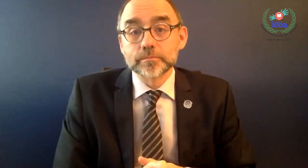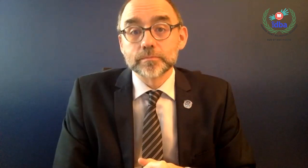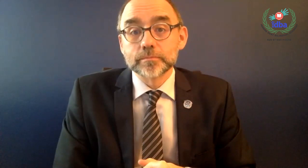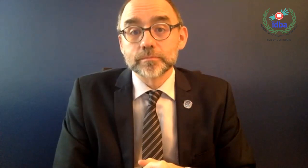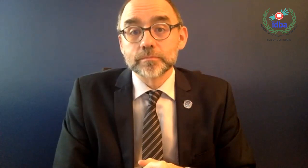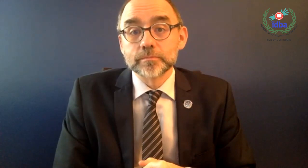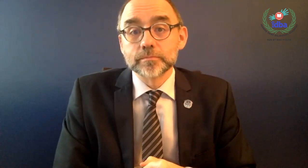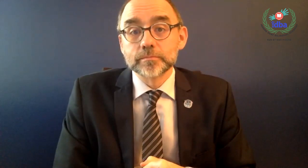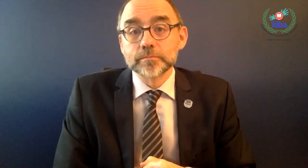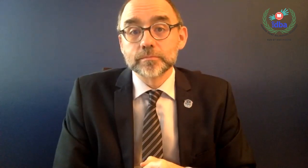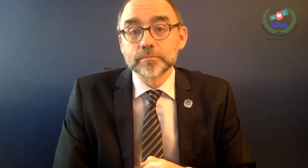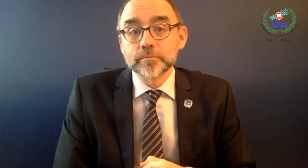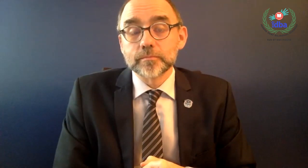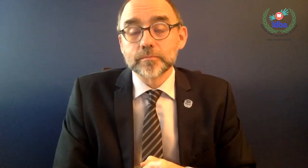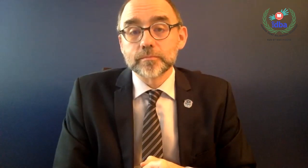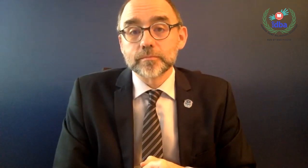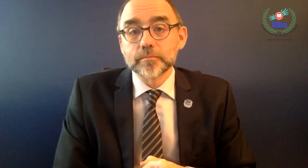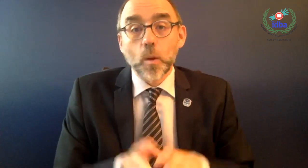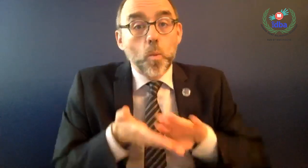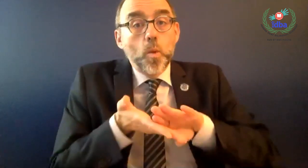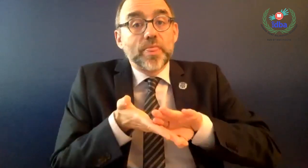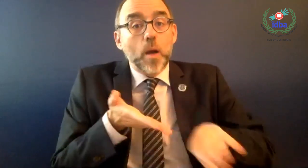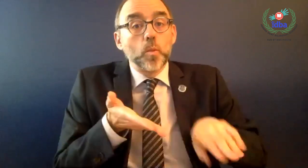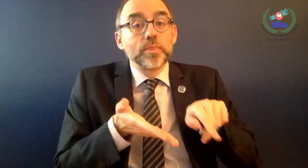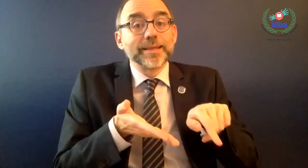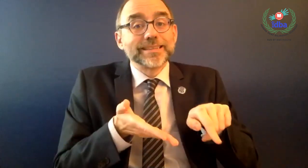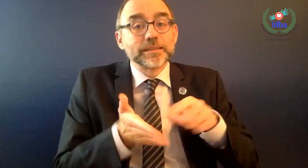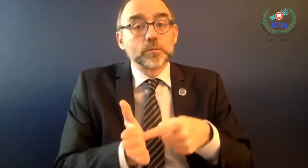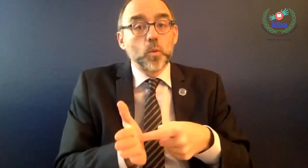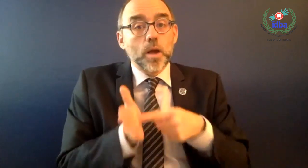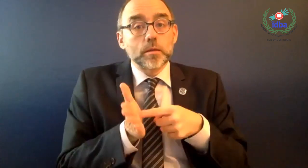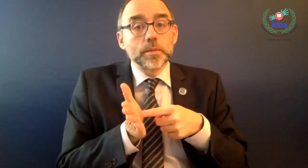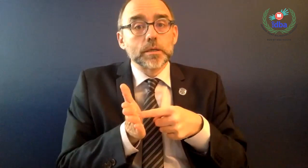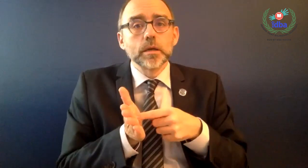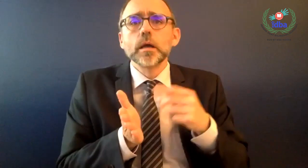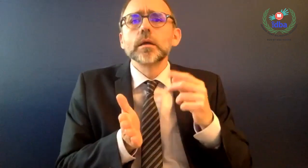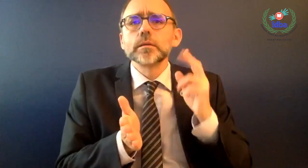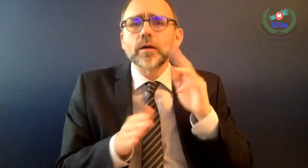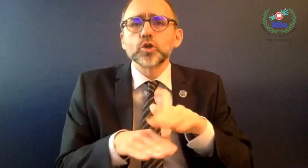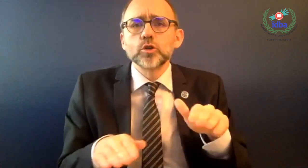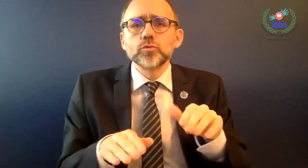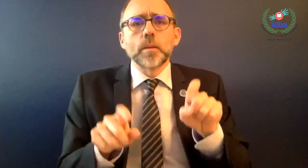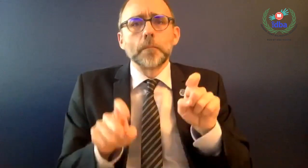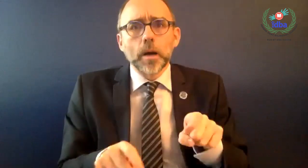The qualified teacher should be there using sign language. They should be aware of sign language. So without this